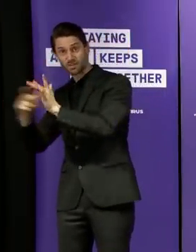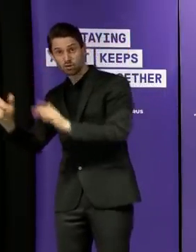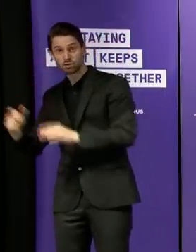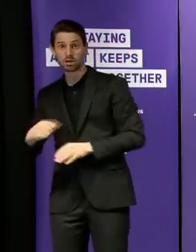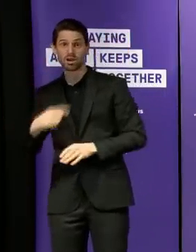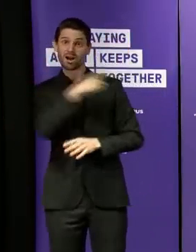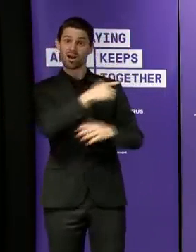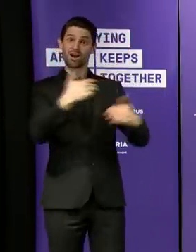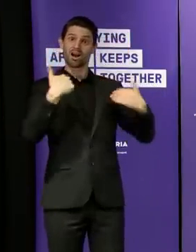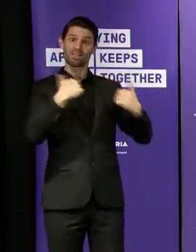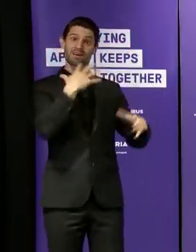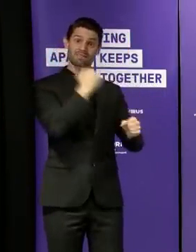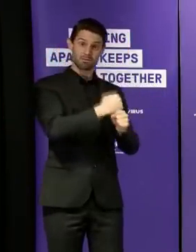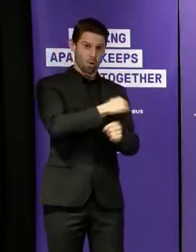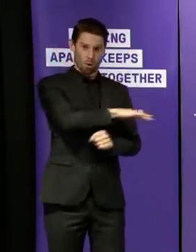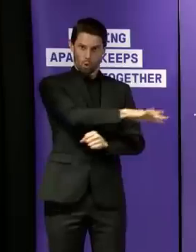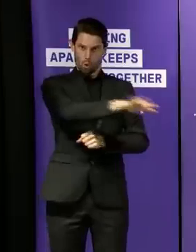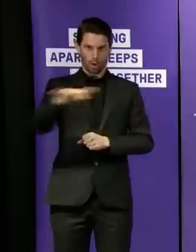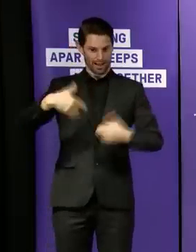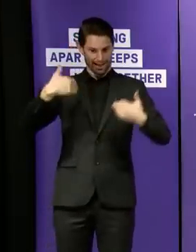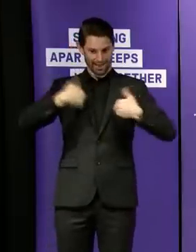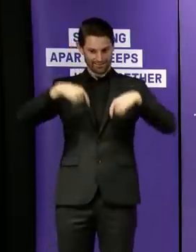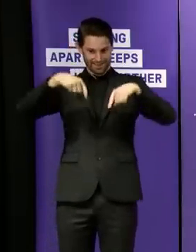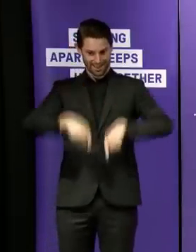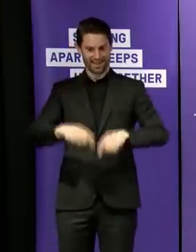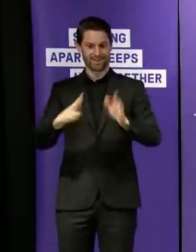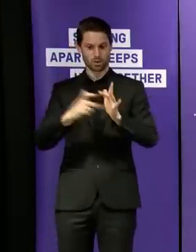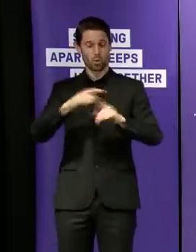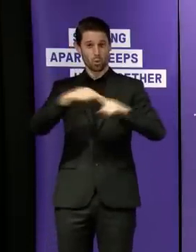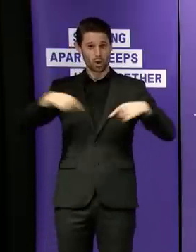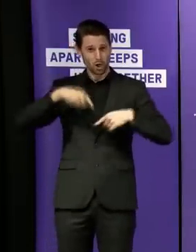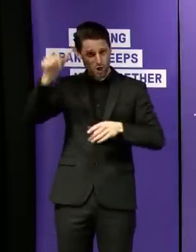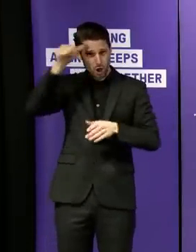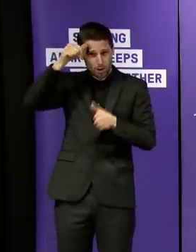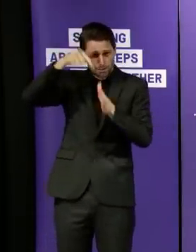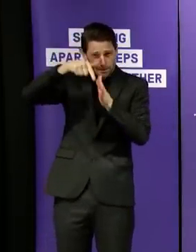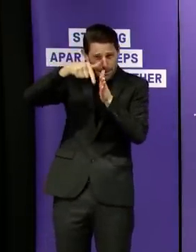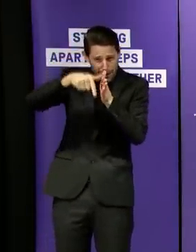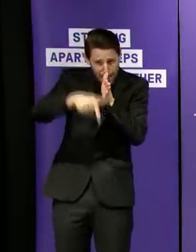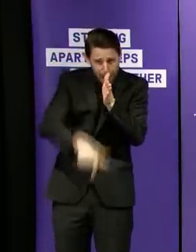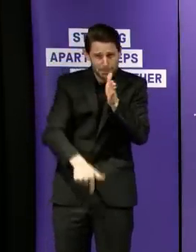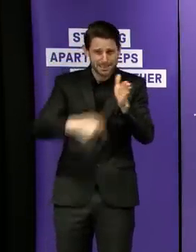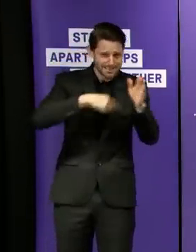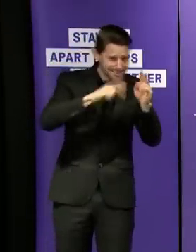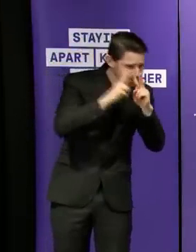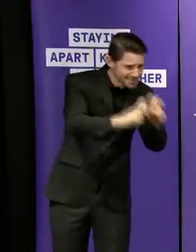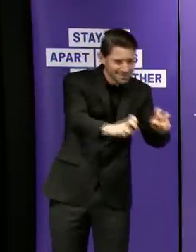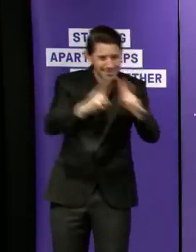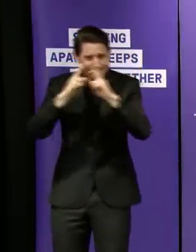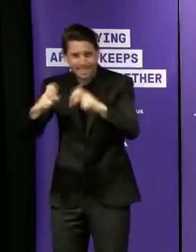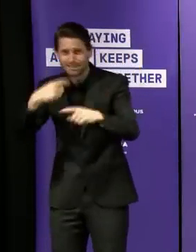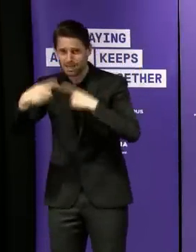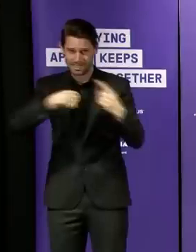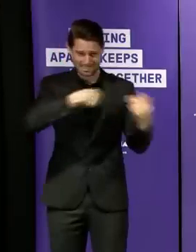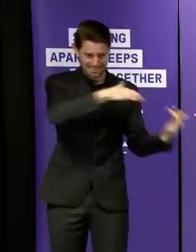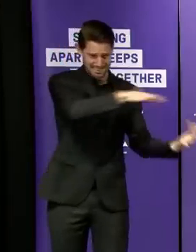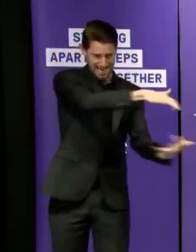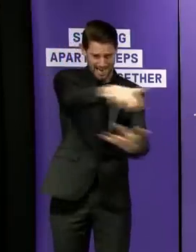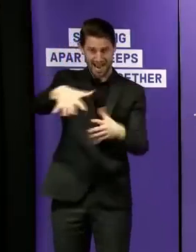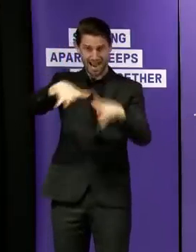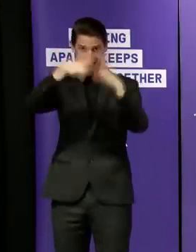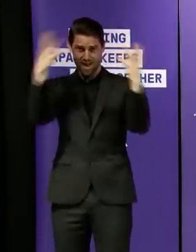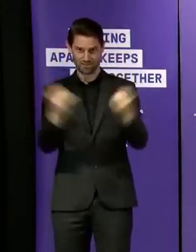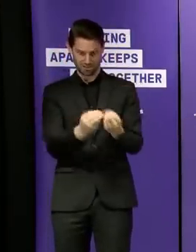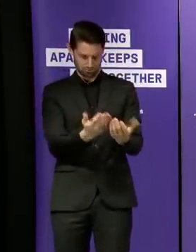Health Minister, and the Victorian Premier, and a cast of many hundreds of other experts and people who are dedicated to this task.